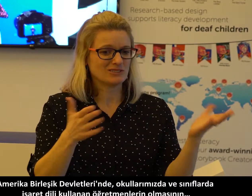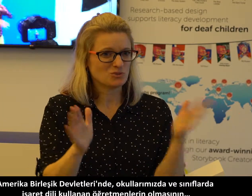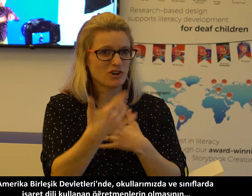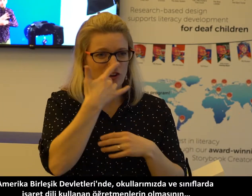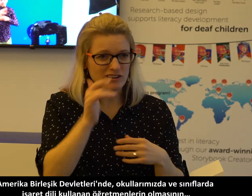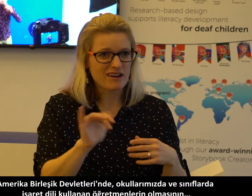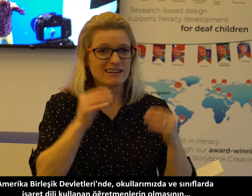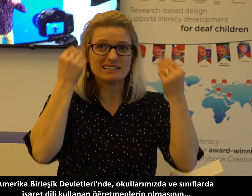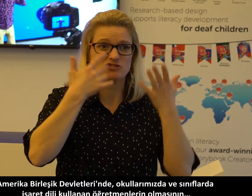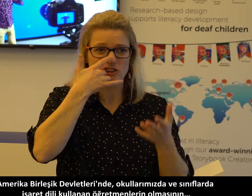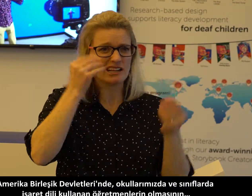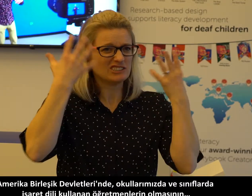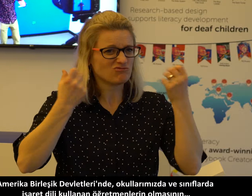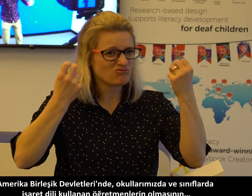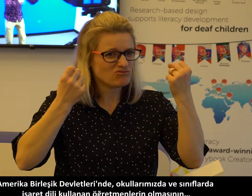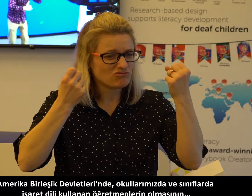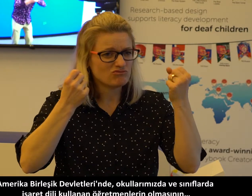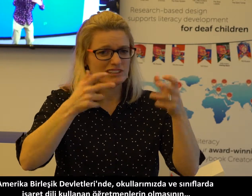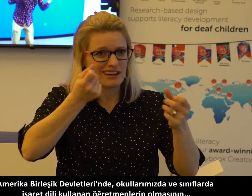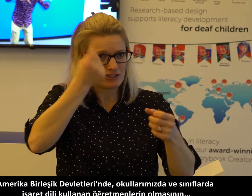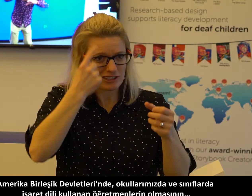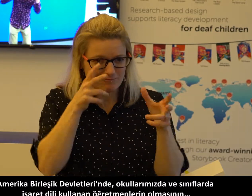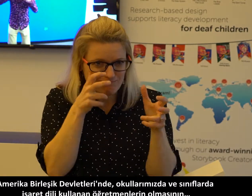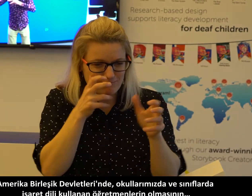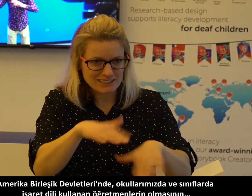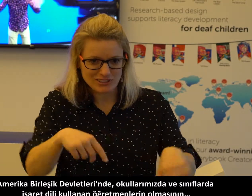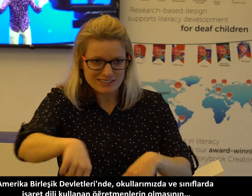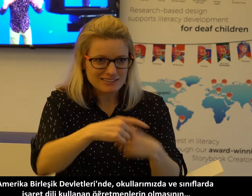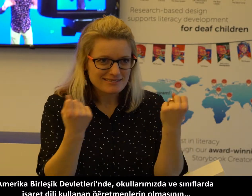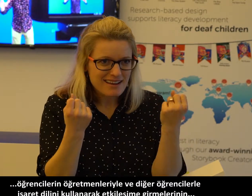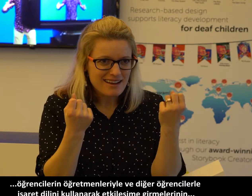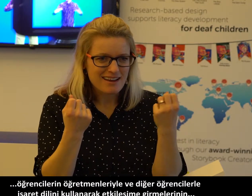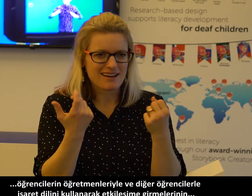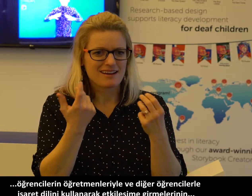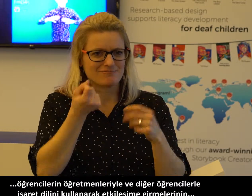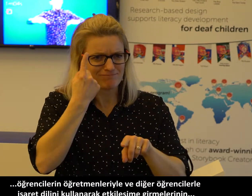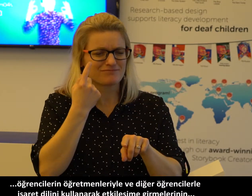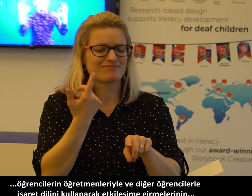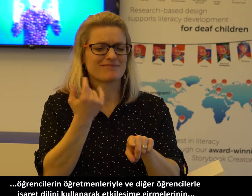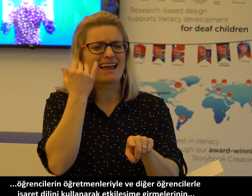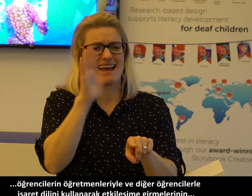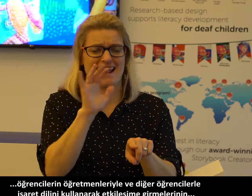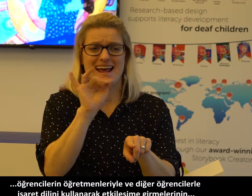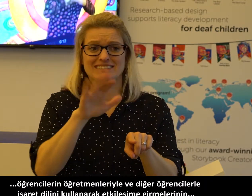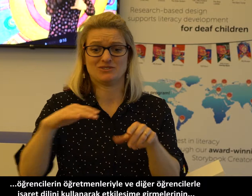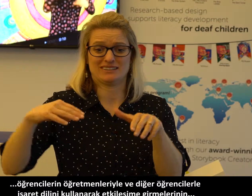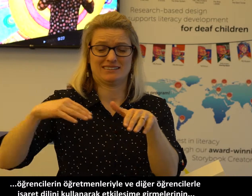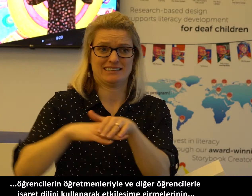practice that in our schools so that classrooms have teachers who are using sign language and the students are interacting with